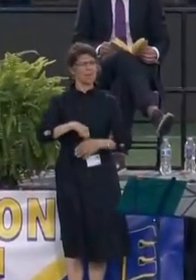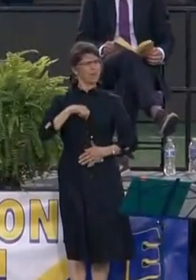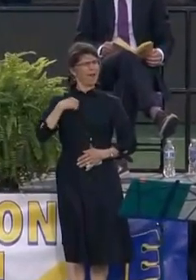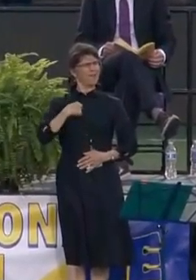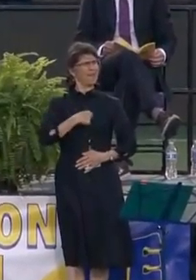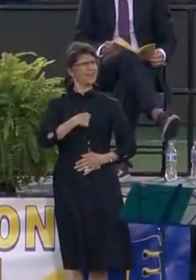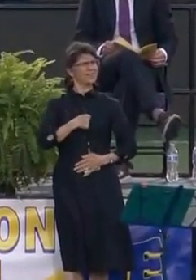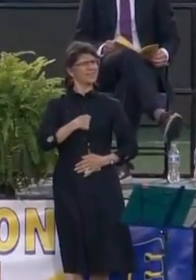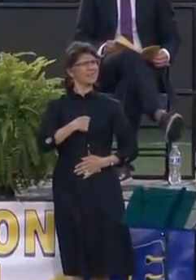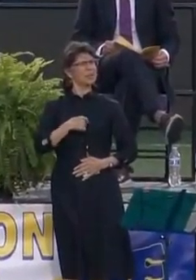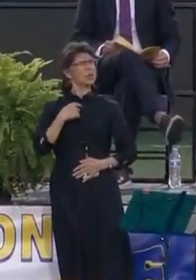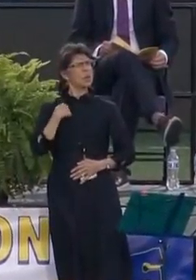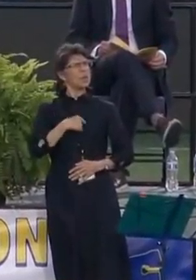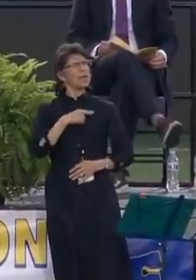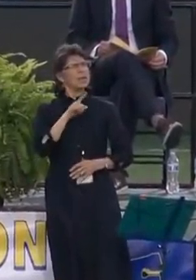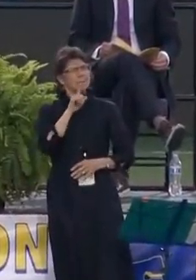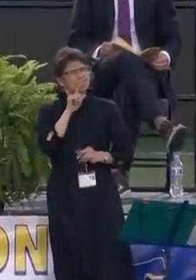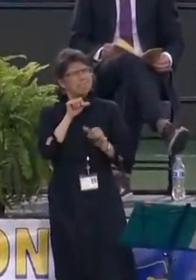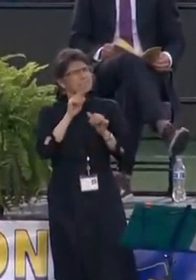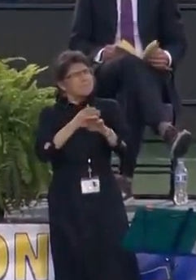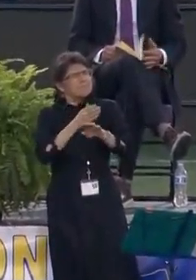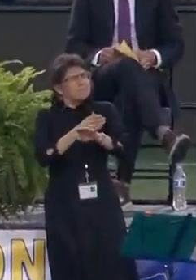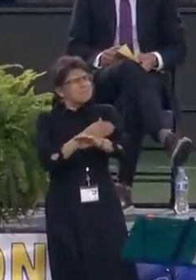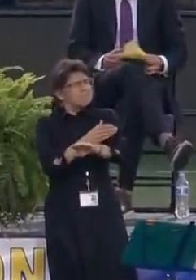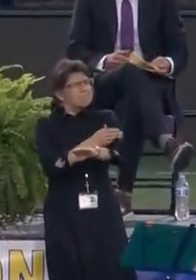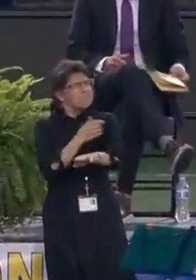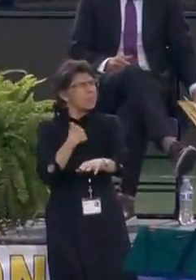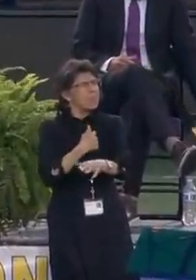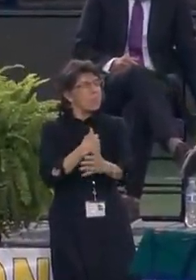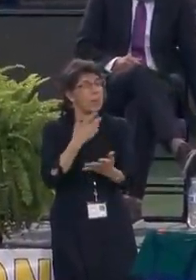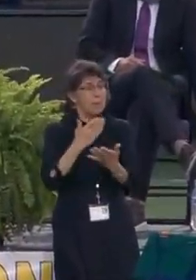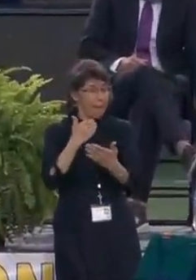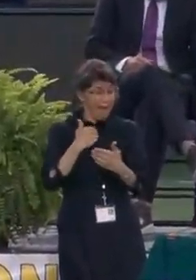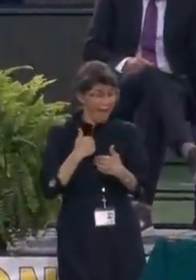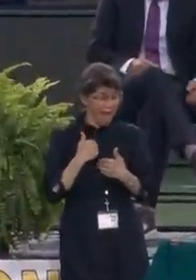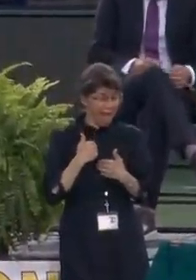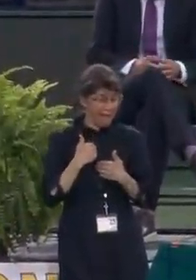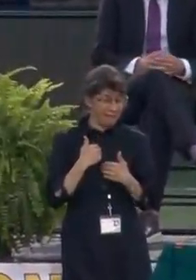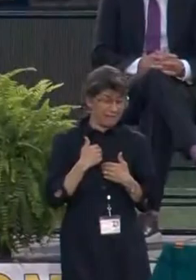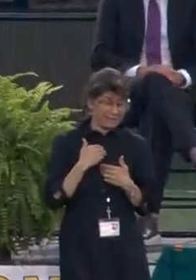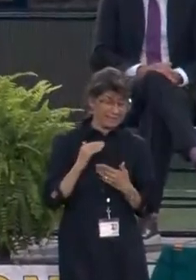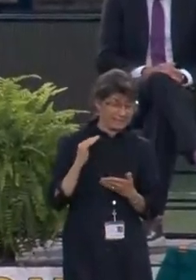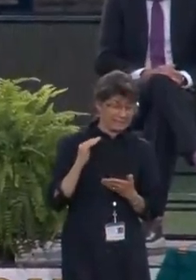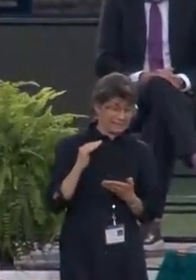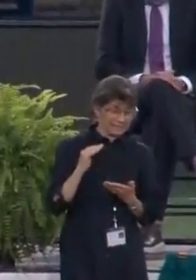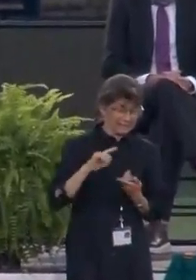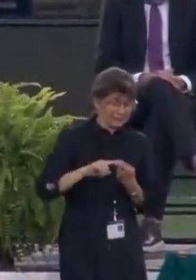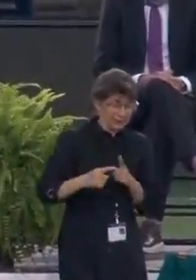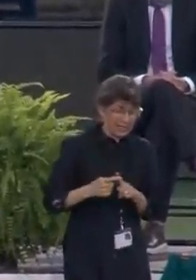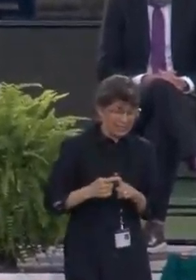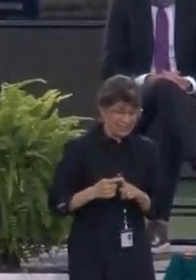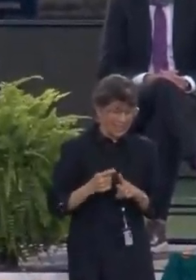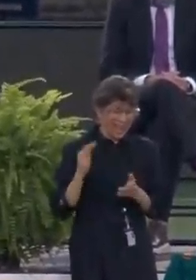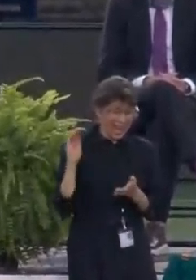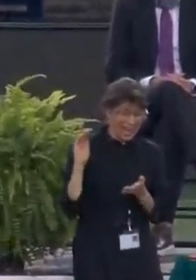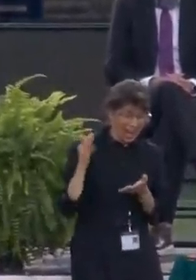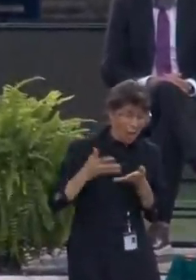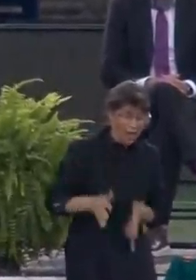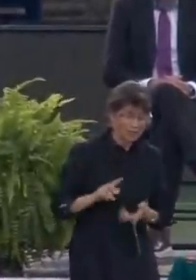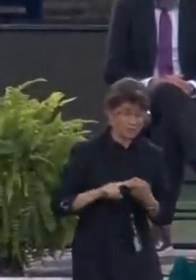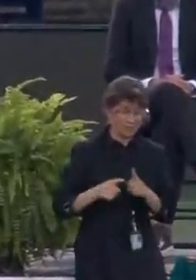our education. We may have lost friends and other important people on our journey to this very moment, yet we still strive